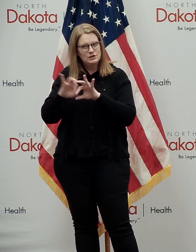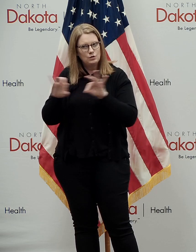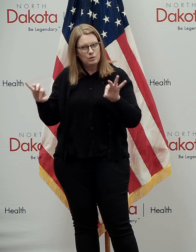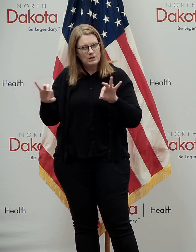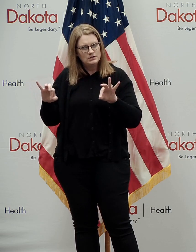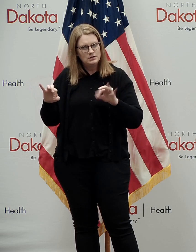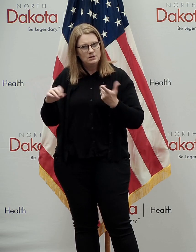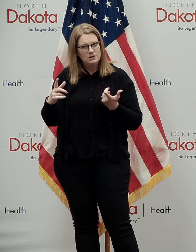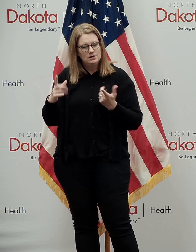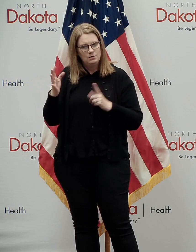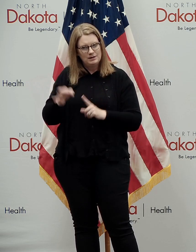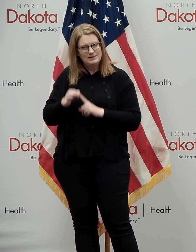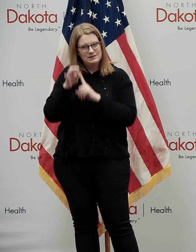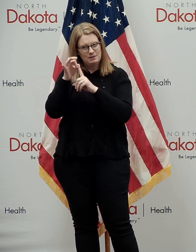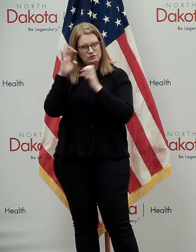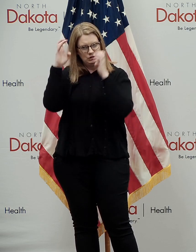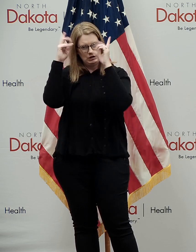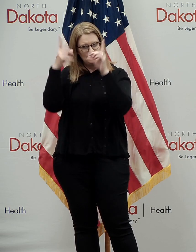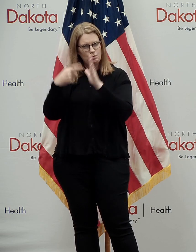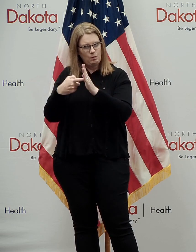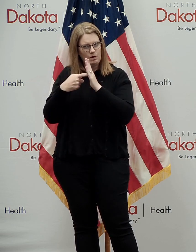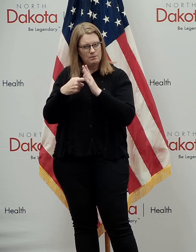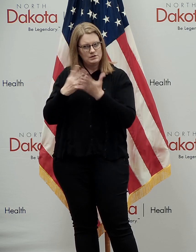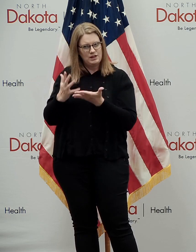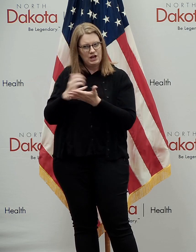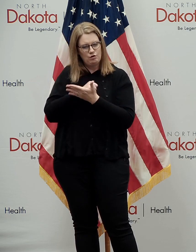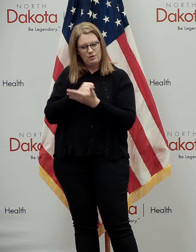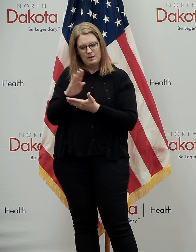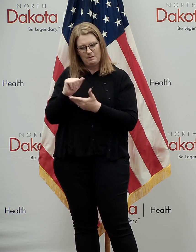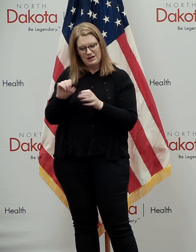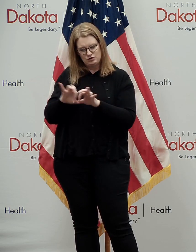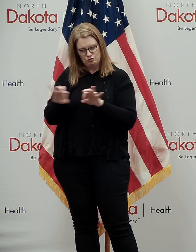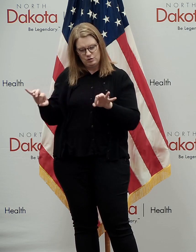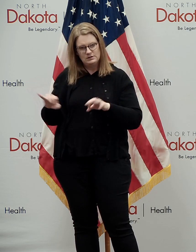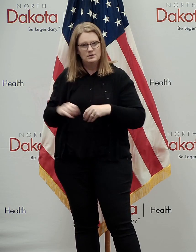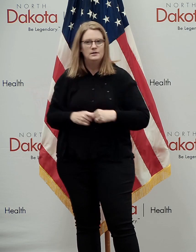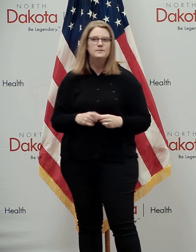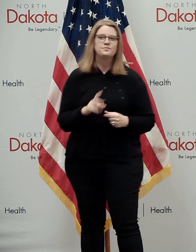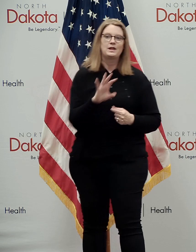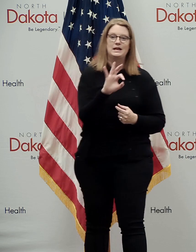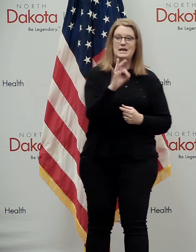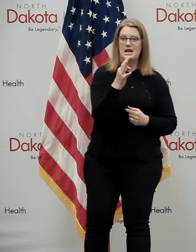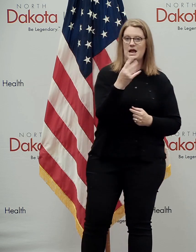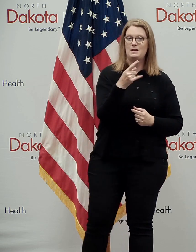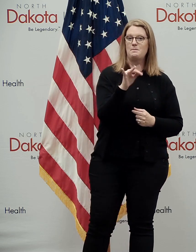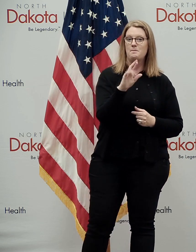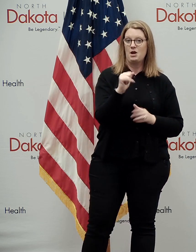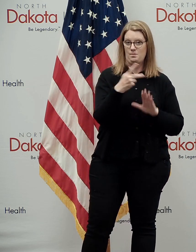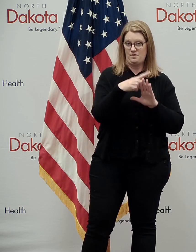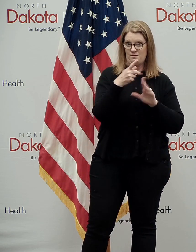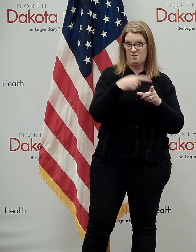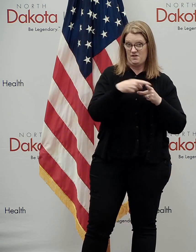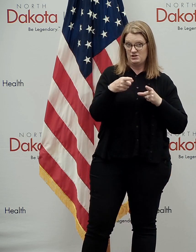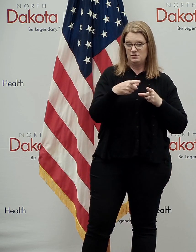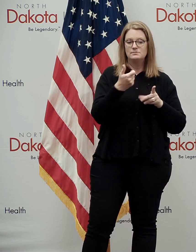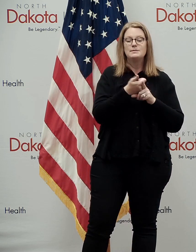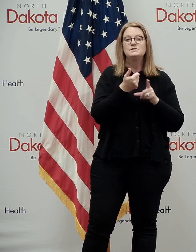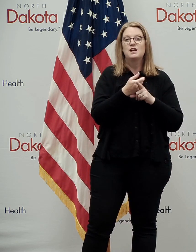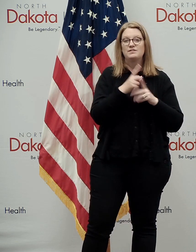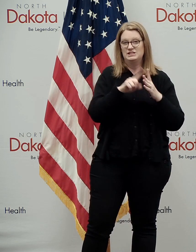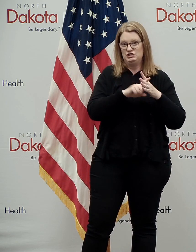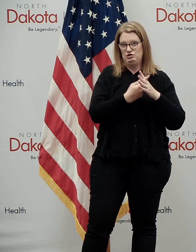that special education requirement. 9 paraprofessionals are already enrolled in this program this